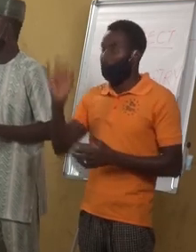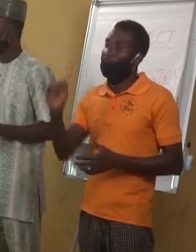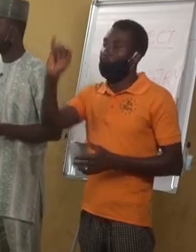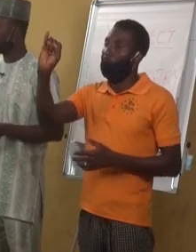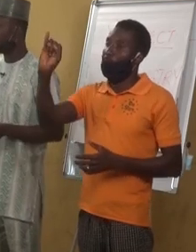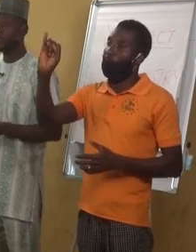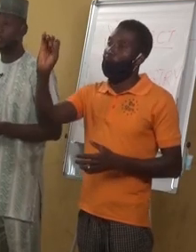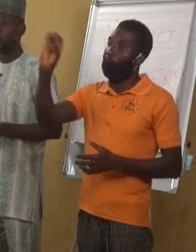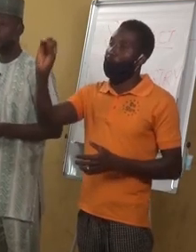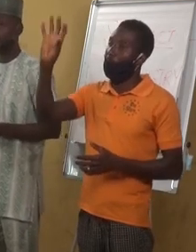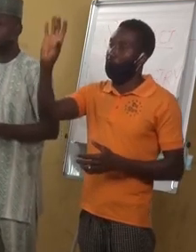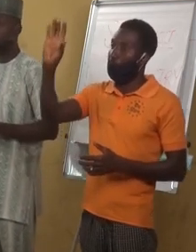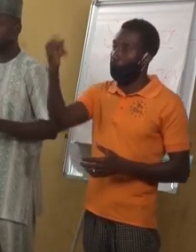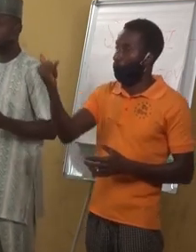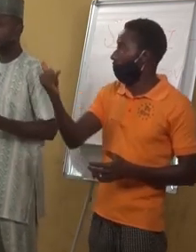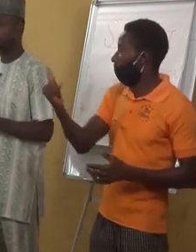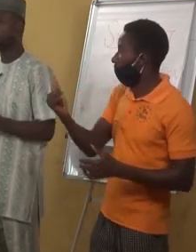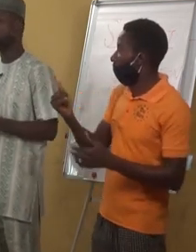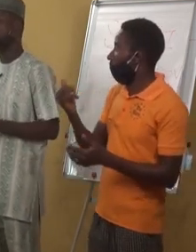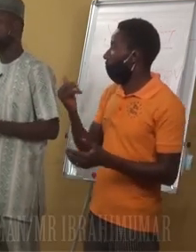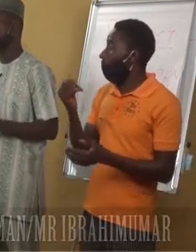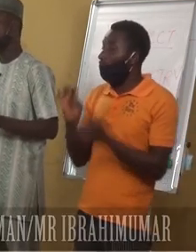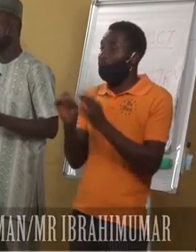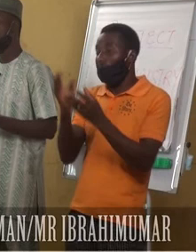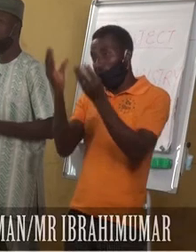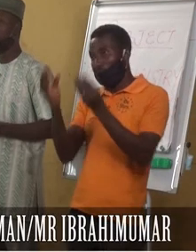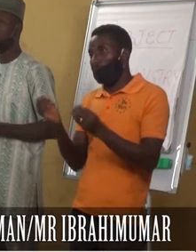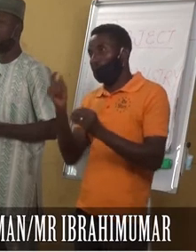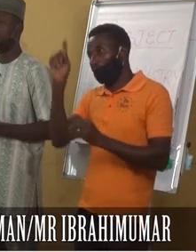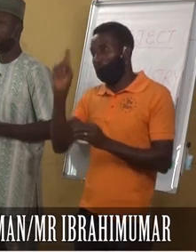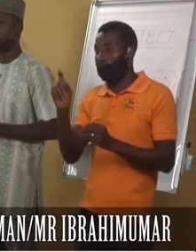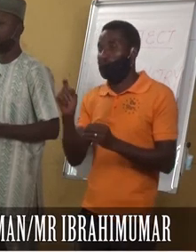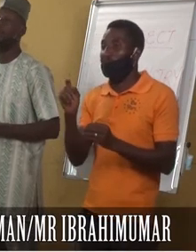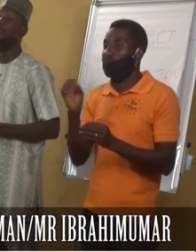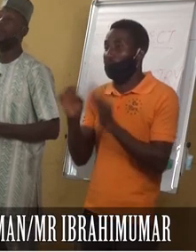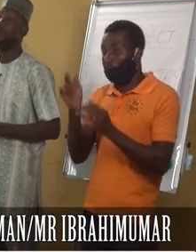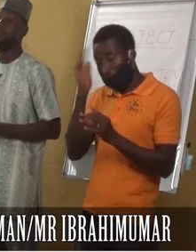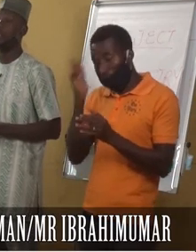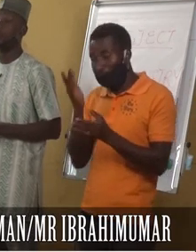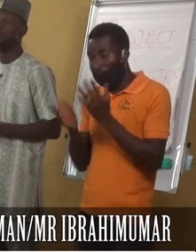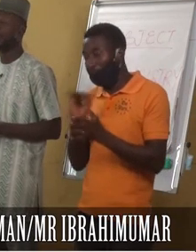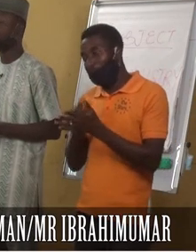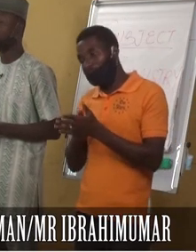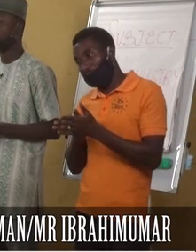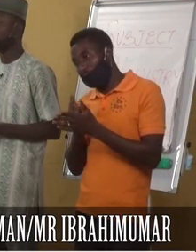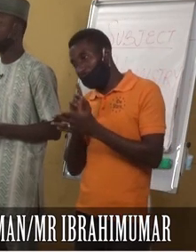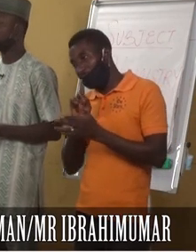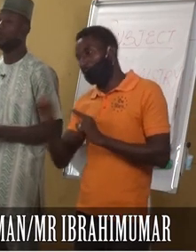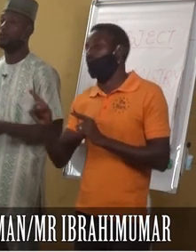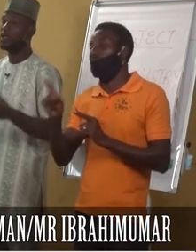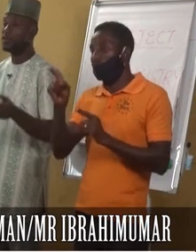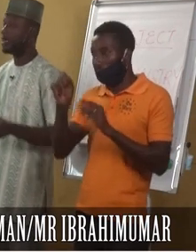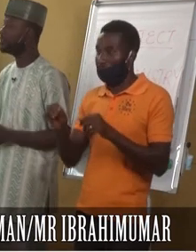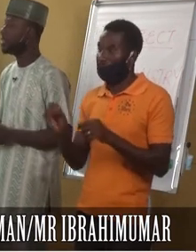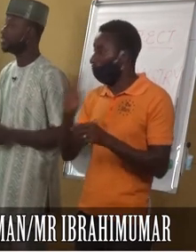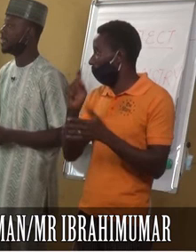textbooks. In case you solve the questions and you want to get to us, maybe you want to confirm whether it is right or wrong, or you have other questions that you want clarifications on them, or